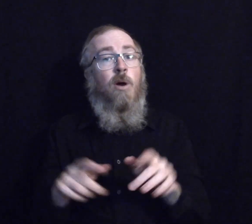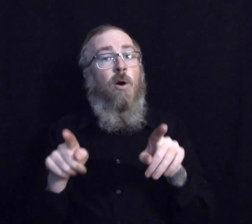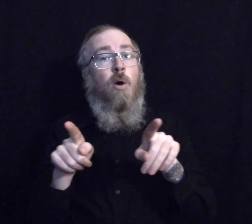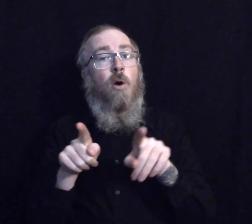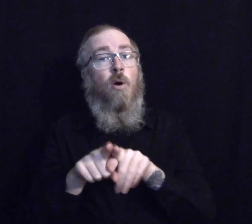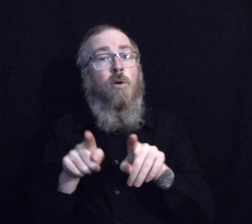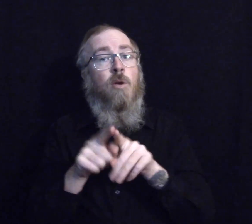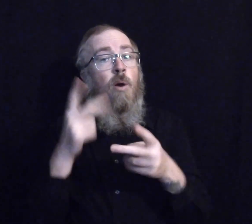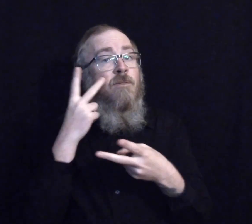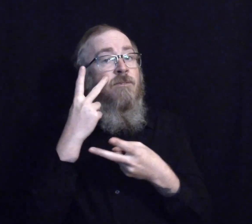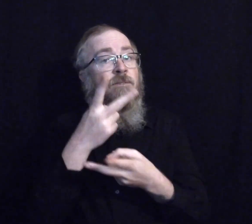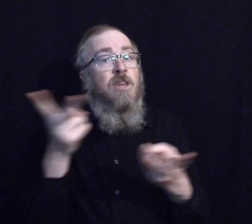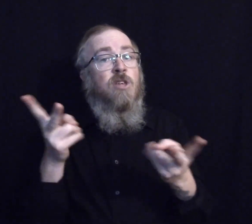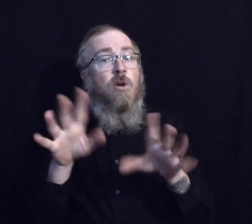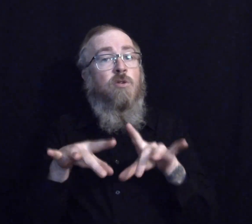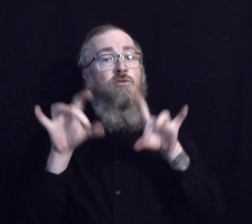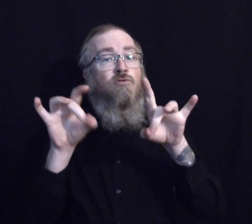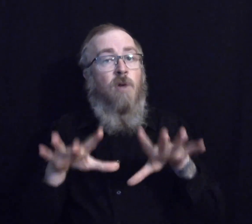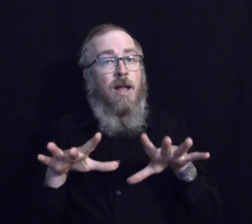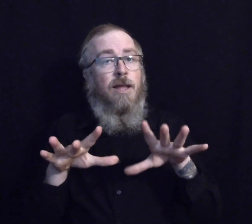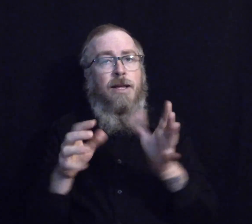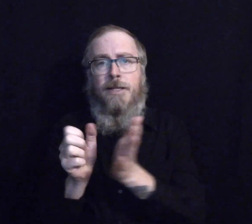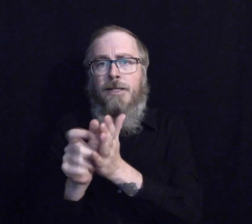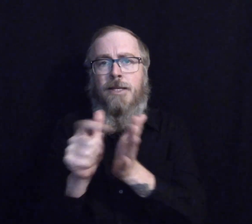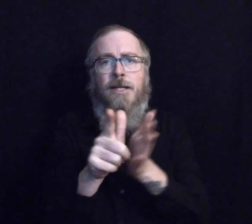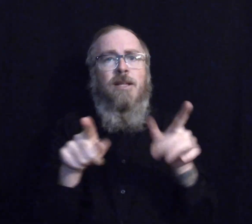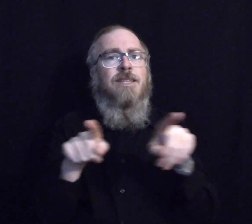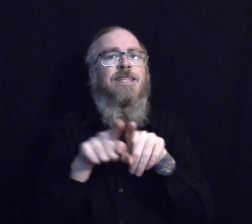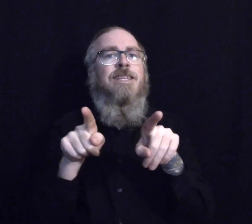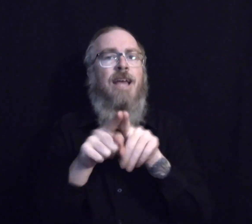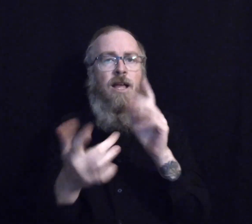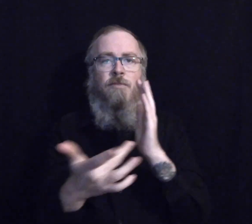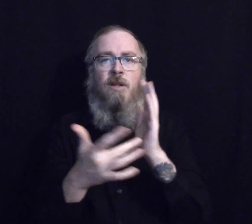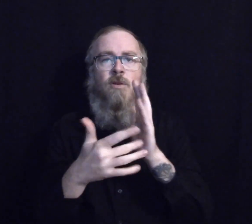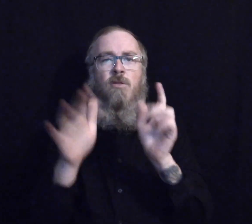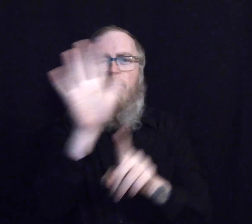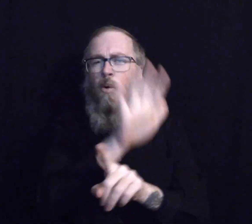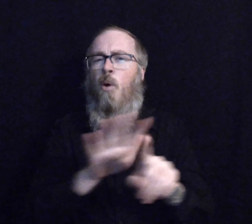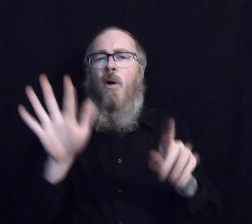Vision Australia also sells the products covered in this video throughout the country.